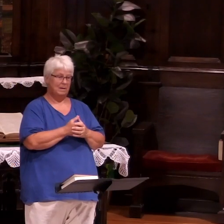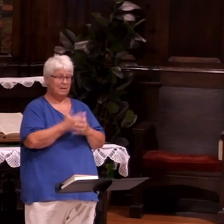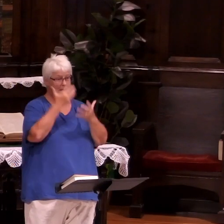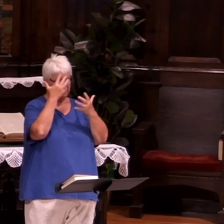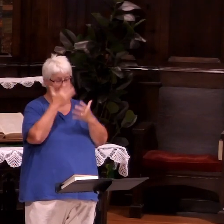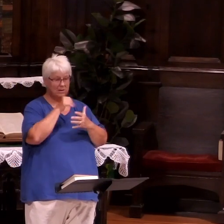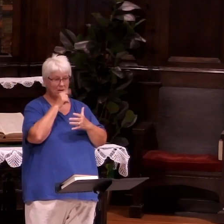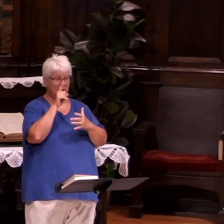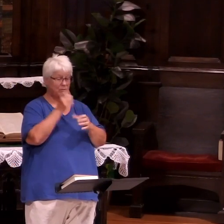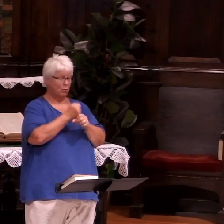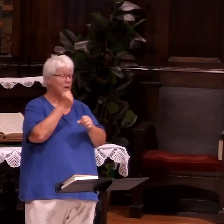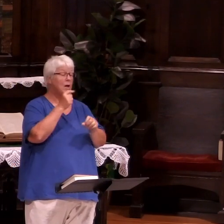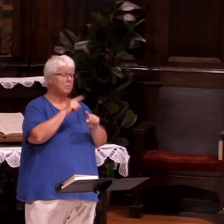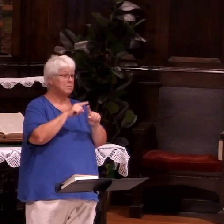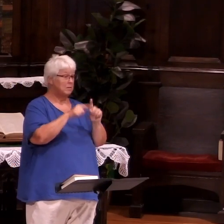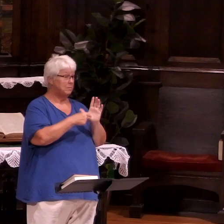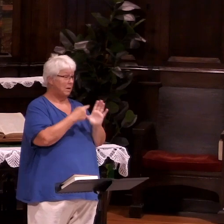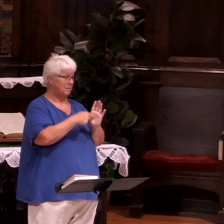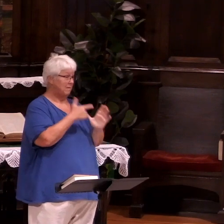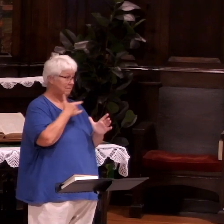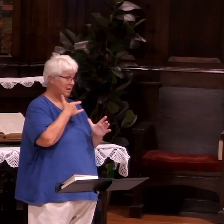Sometimes it feels like it does.